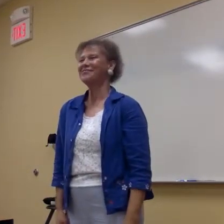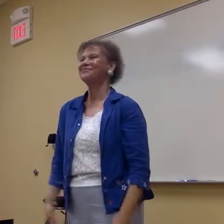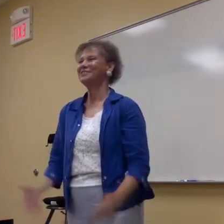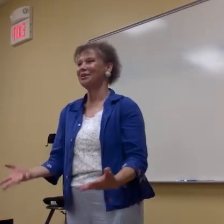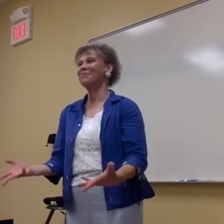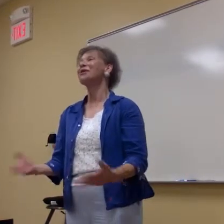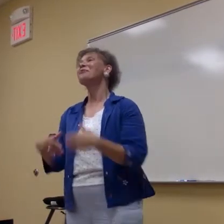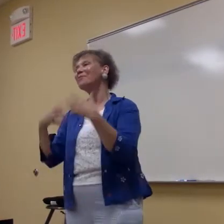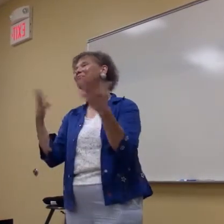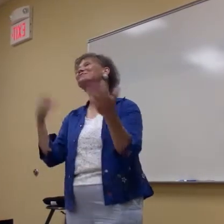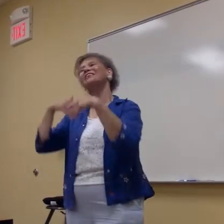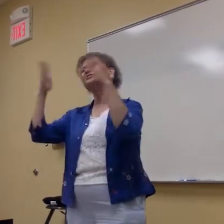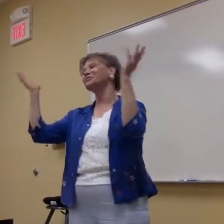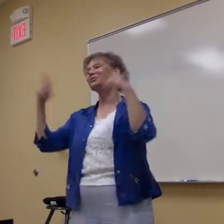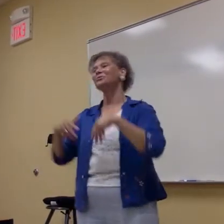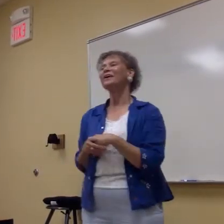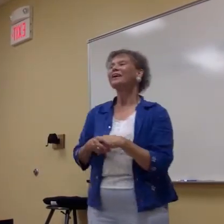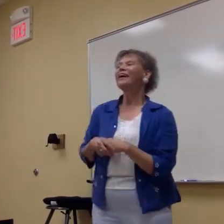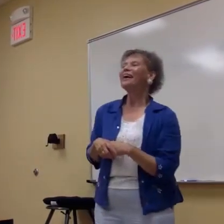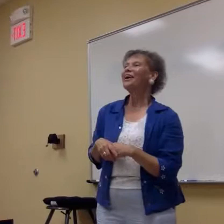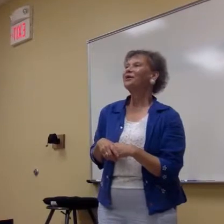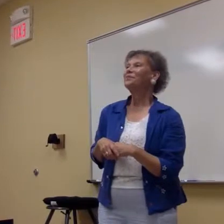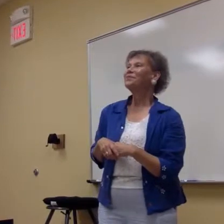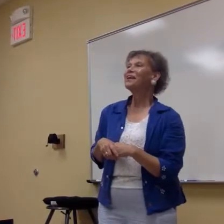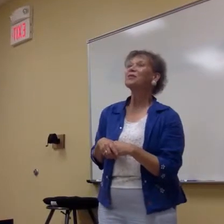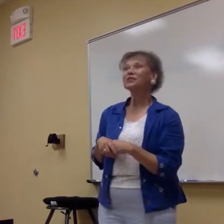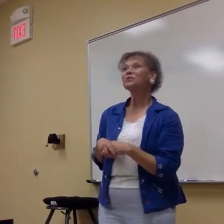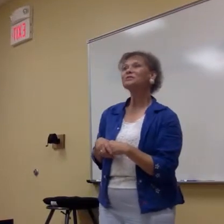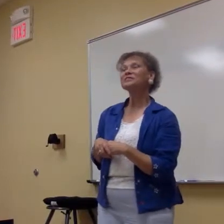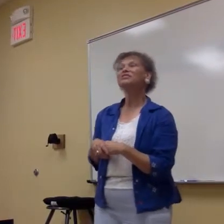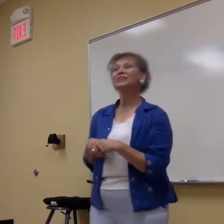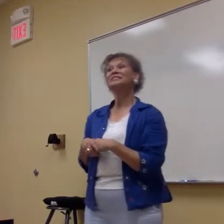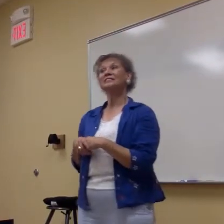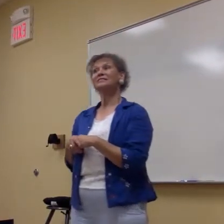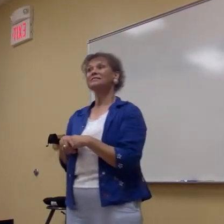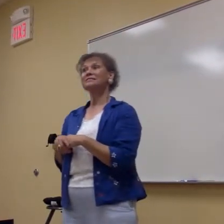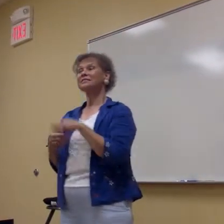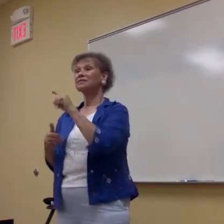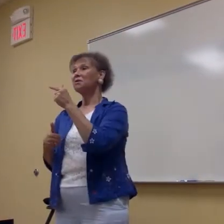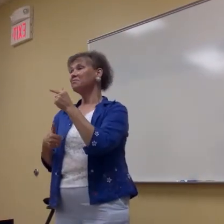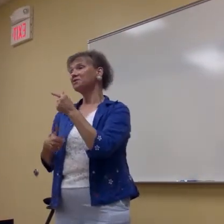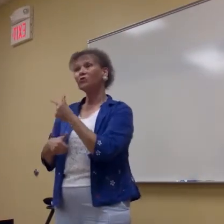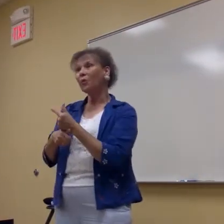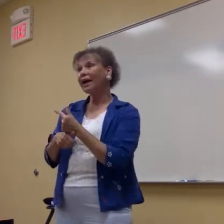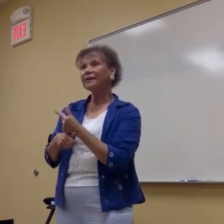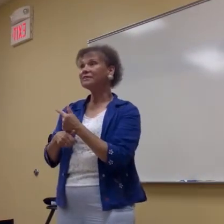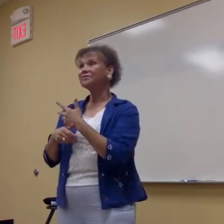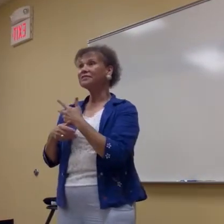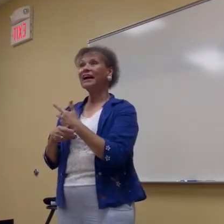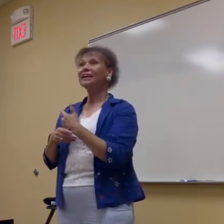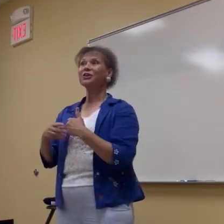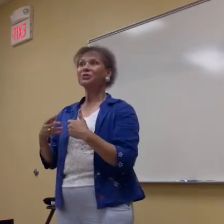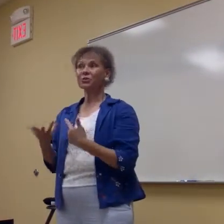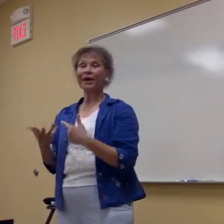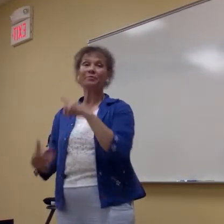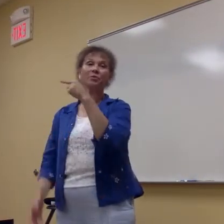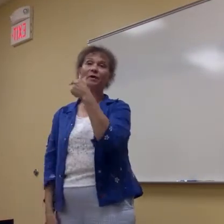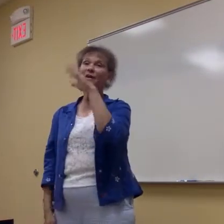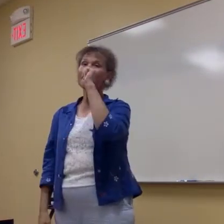YouTube. Anyway, she was suggesting different ways of signing grand, but right now there is no